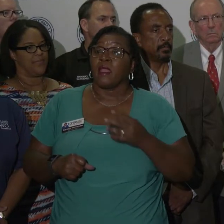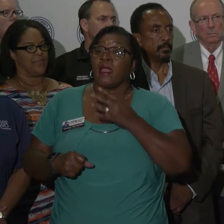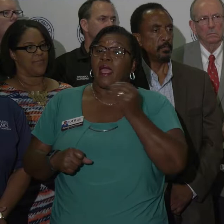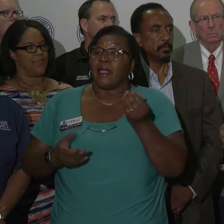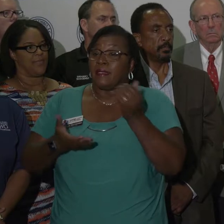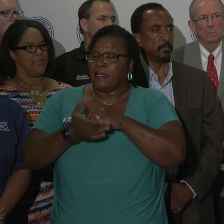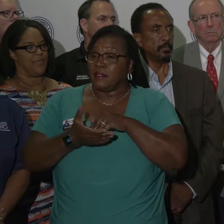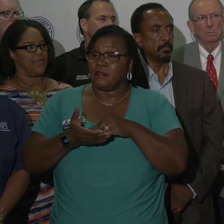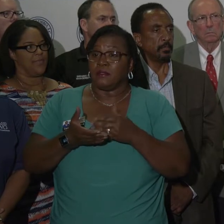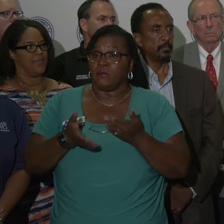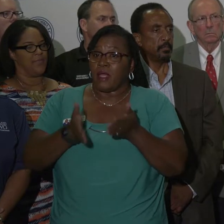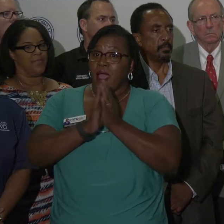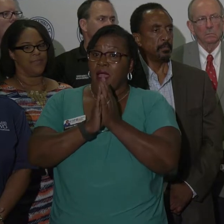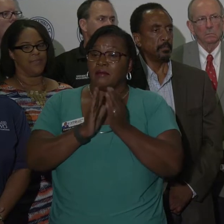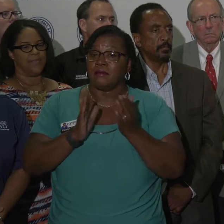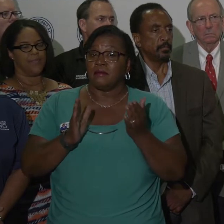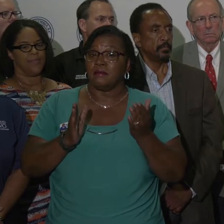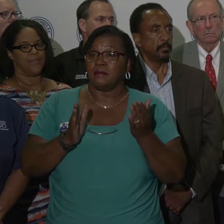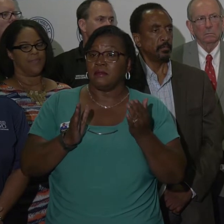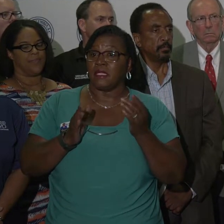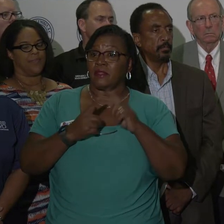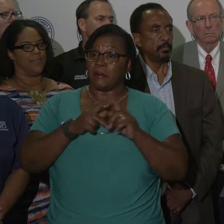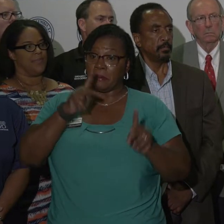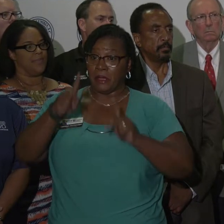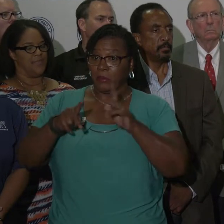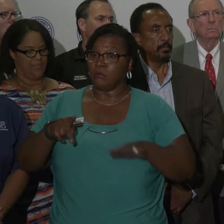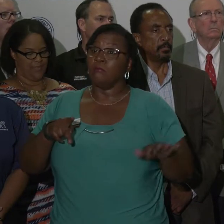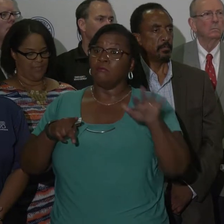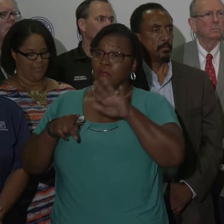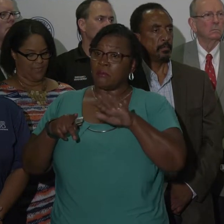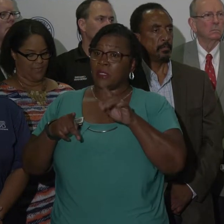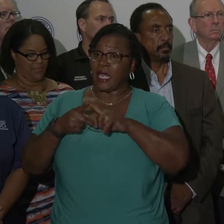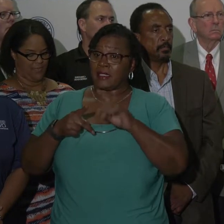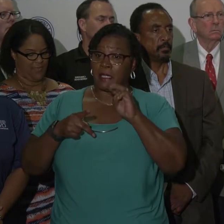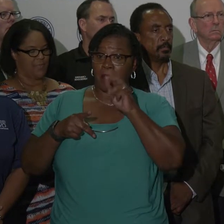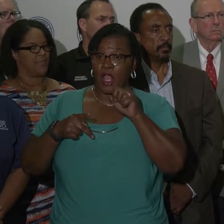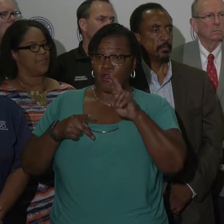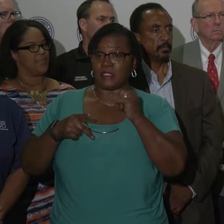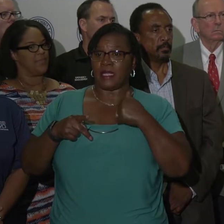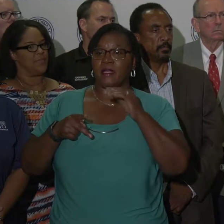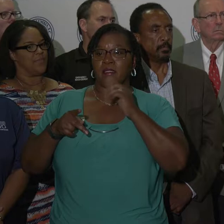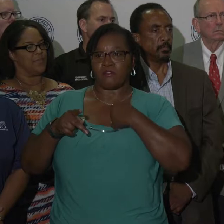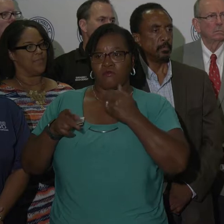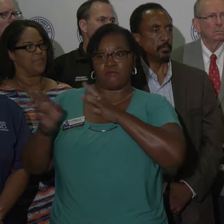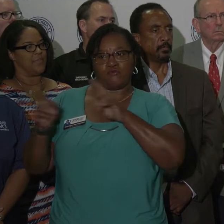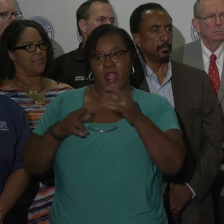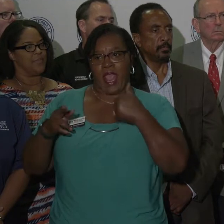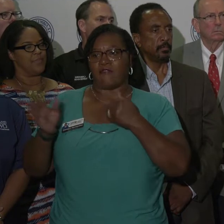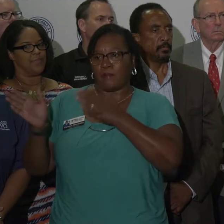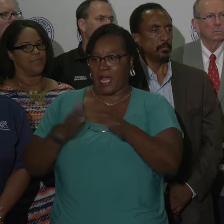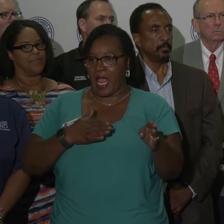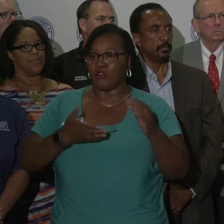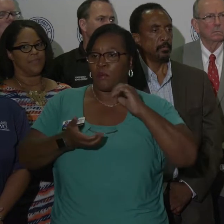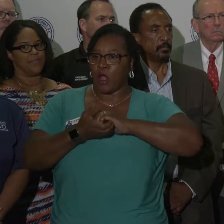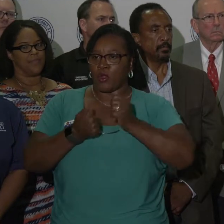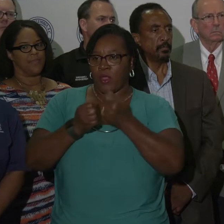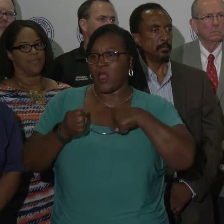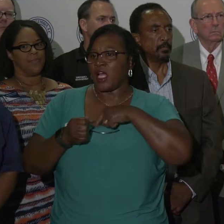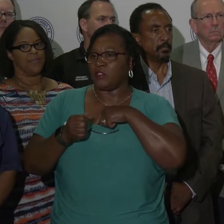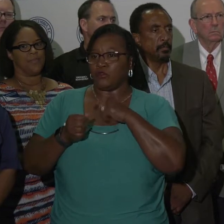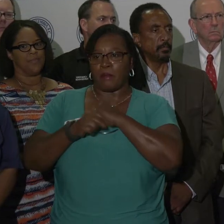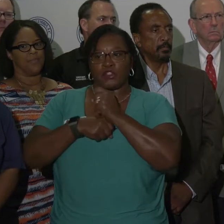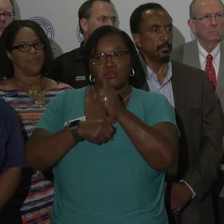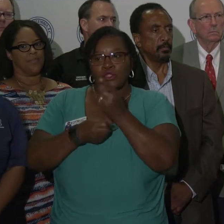And again, we ask our citizens to, as the mayor said, have a plan, partner with us to keep everybody